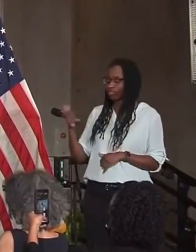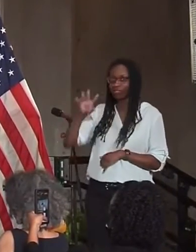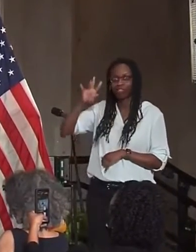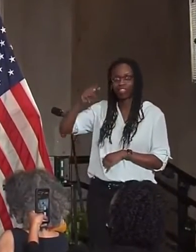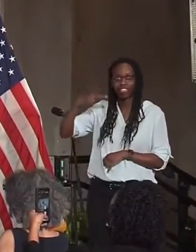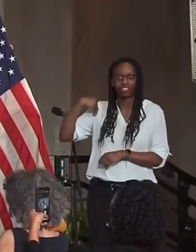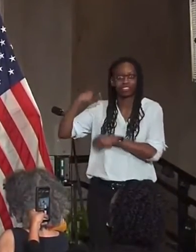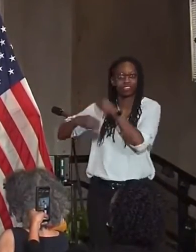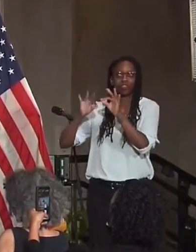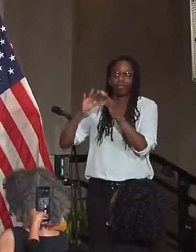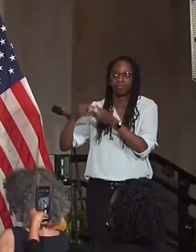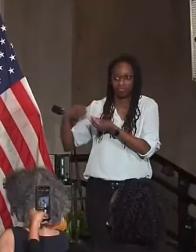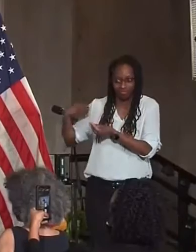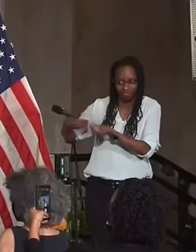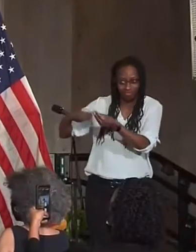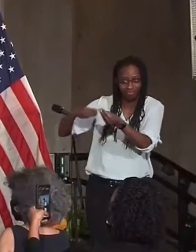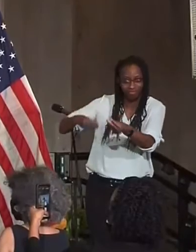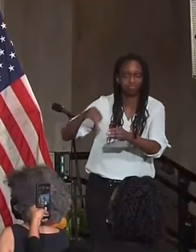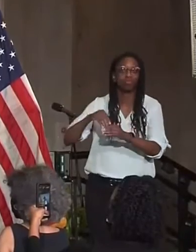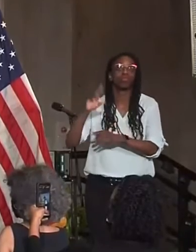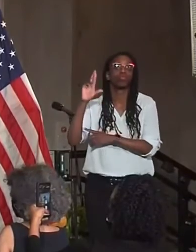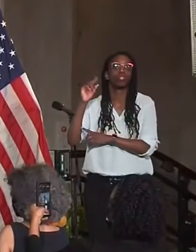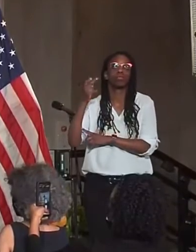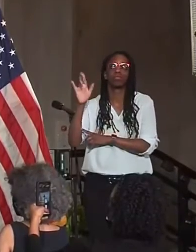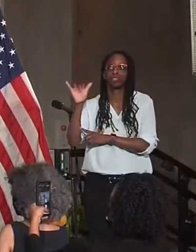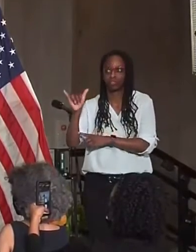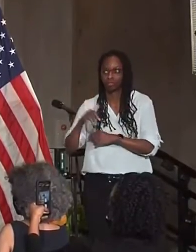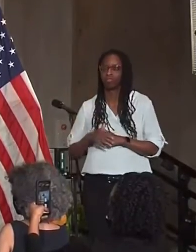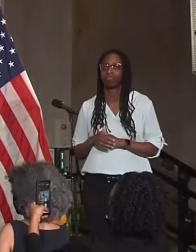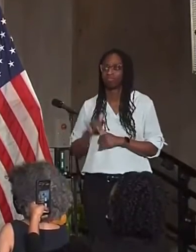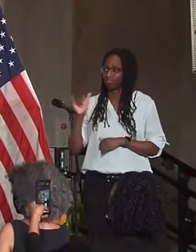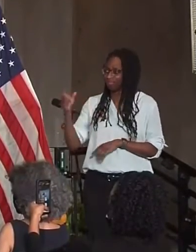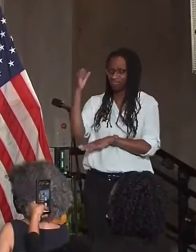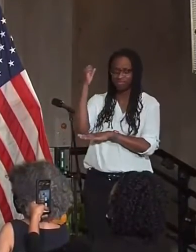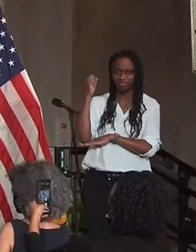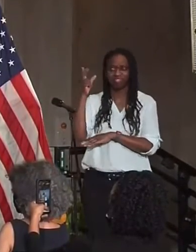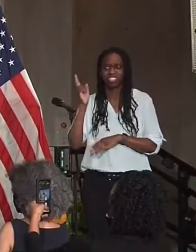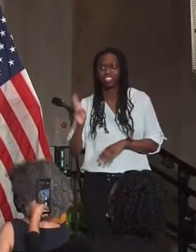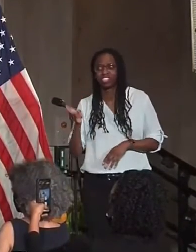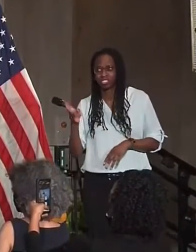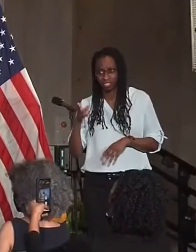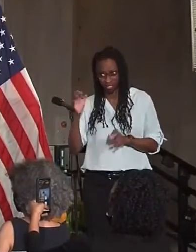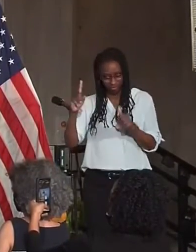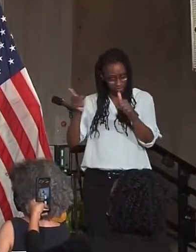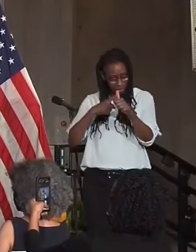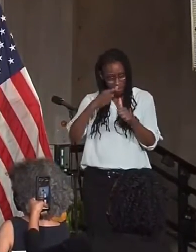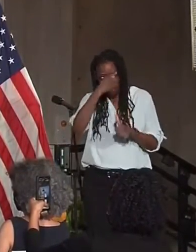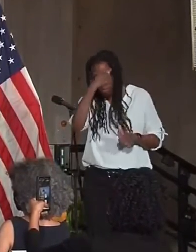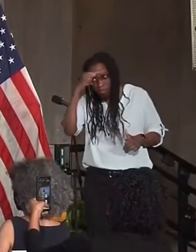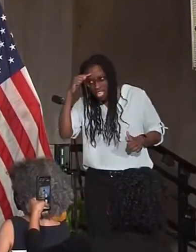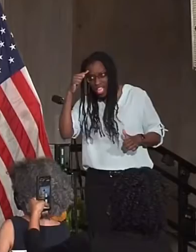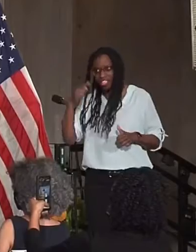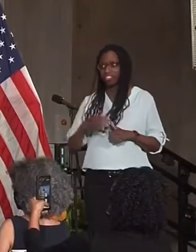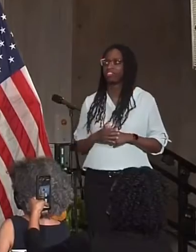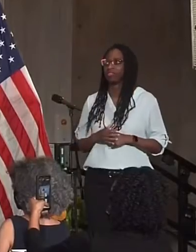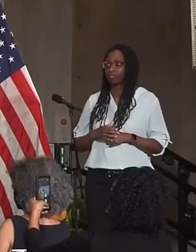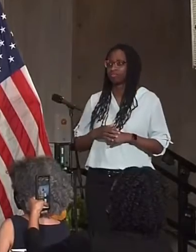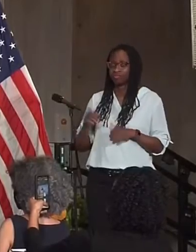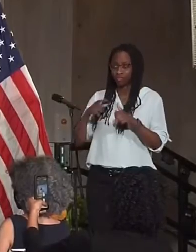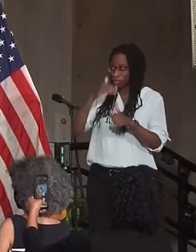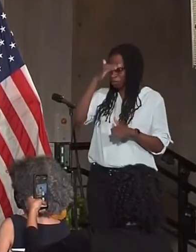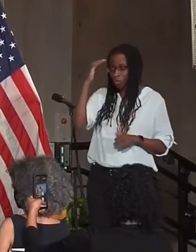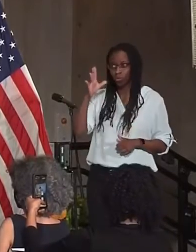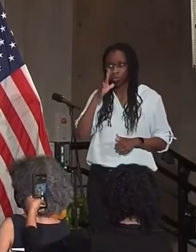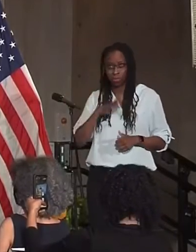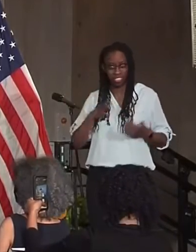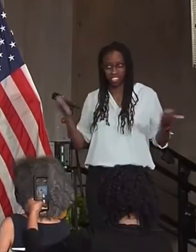makes history as the first black mayor and the first woman mayor in our city.